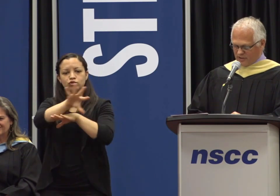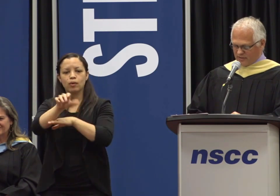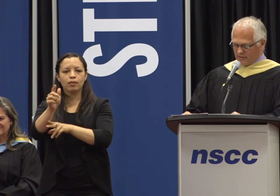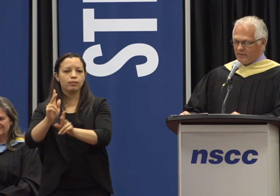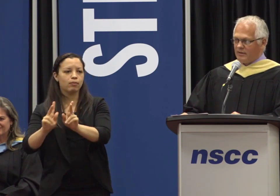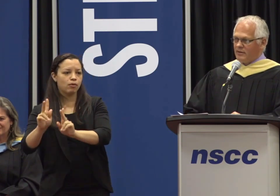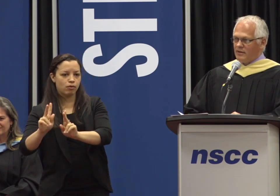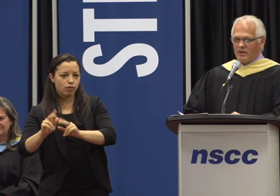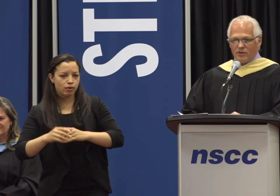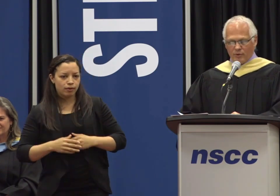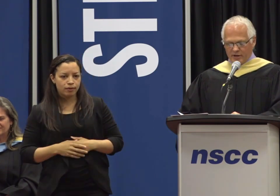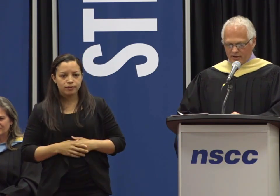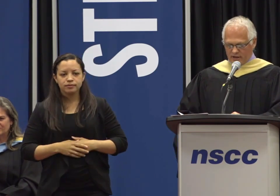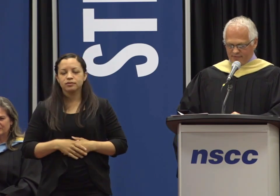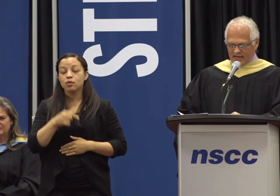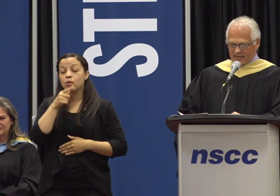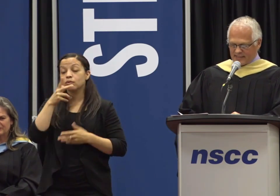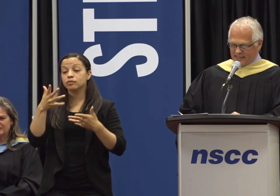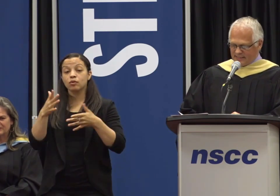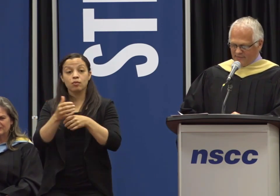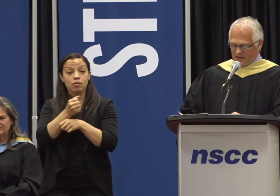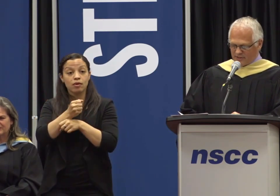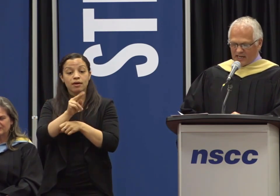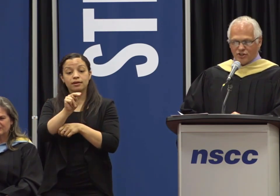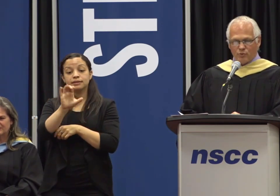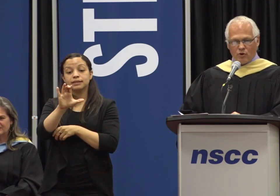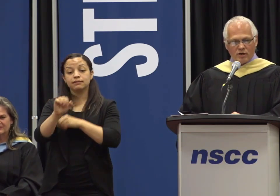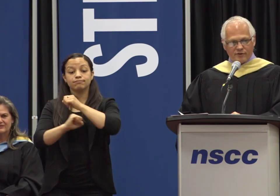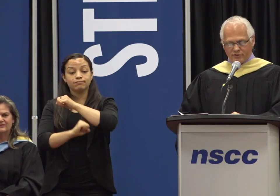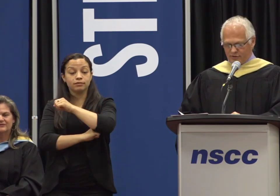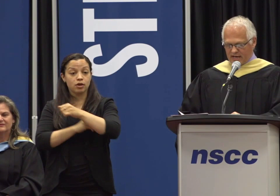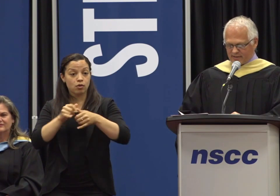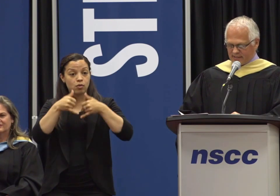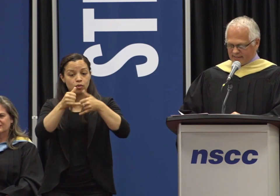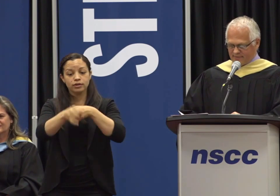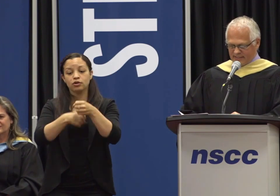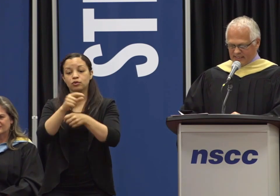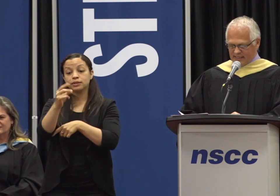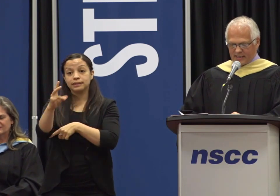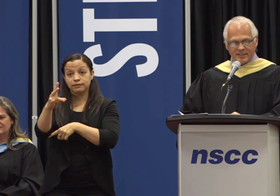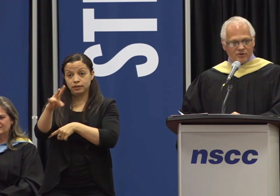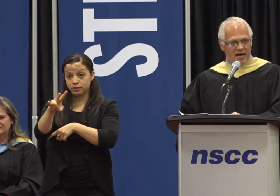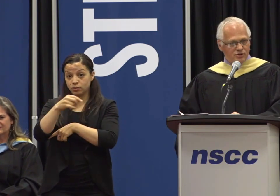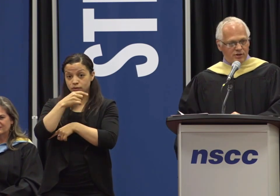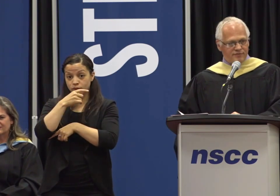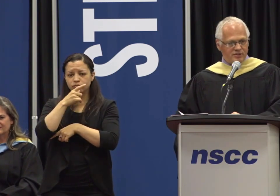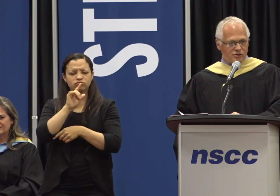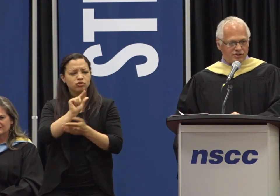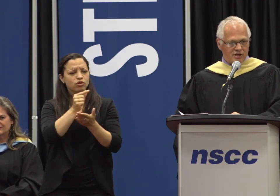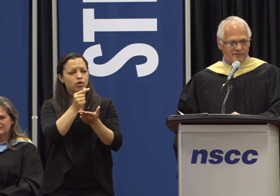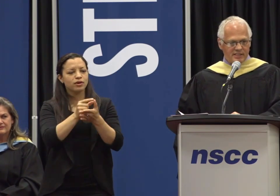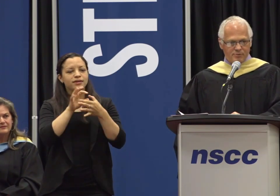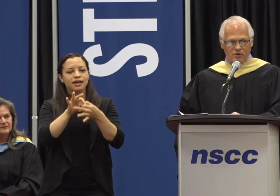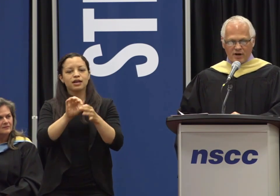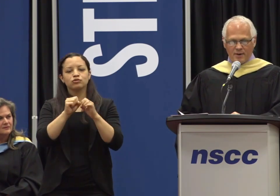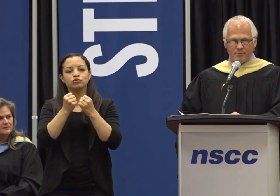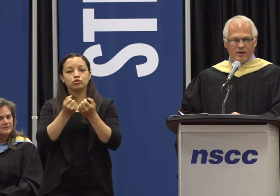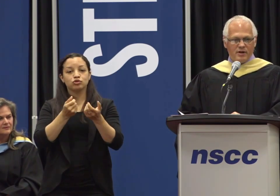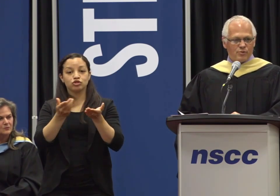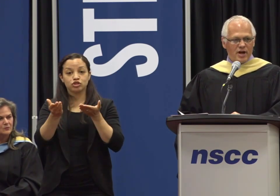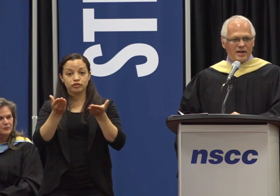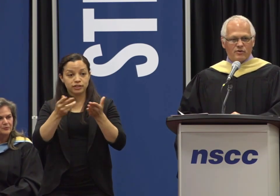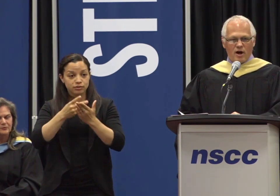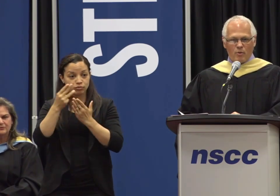of others. The winner of the NSCC Foundation Award for 2017 is a graduate of the Social Services